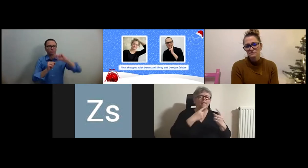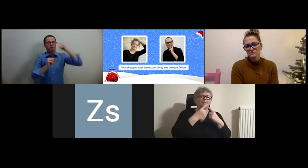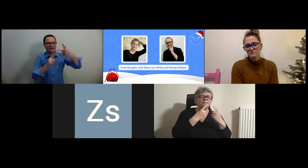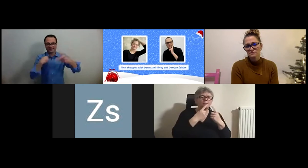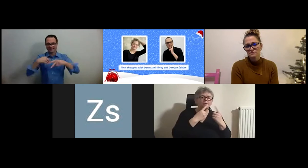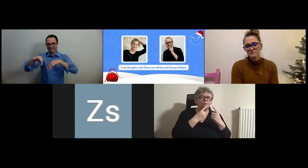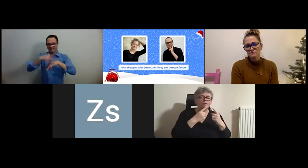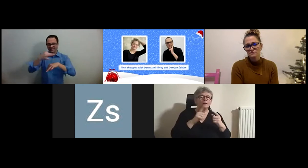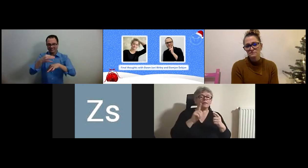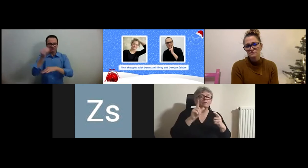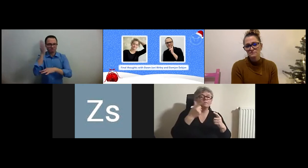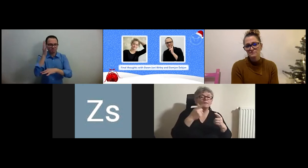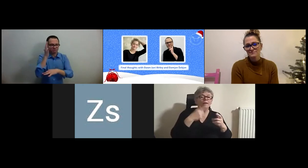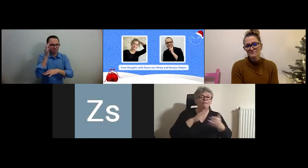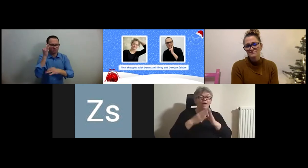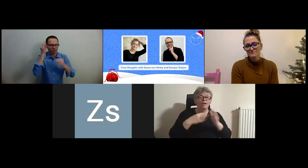some deaf people.